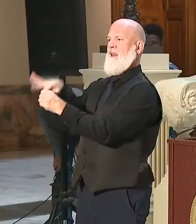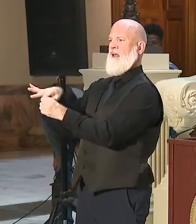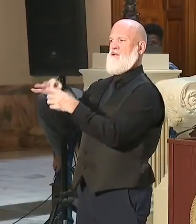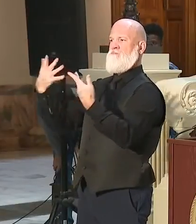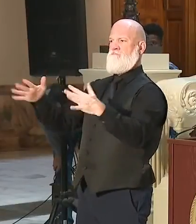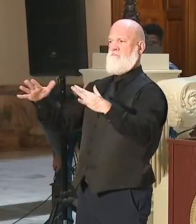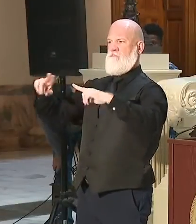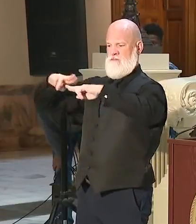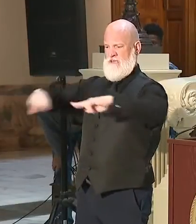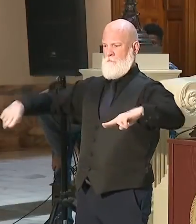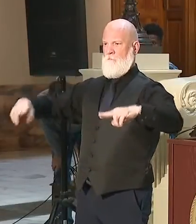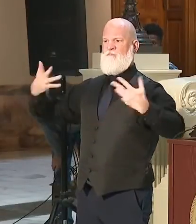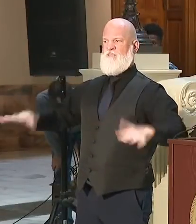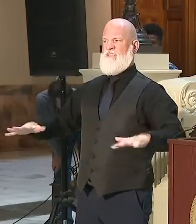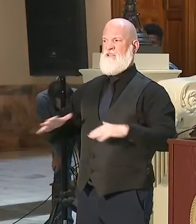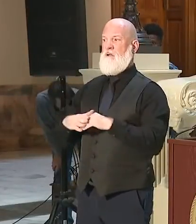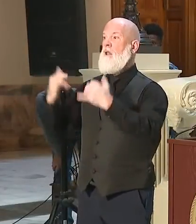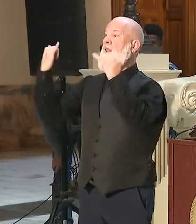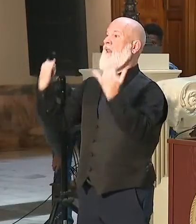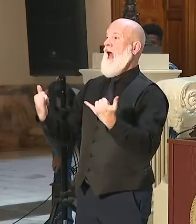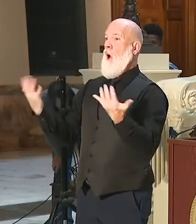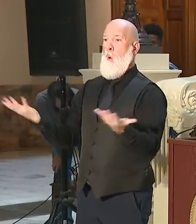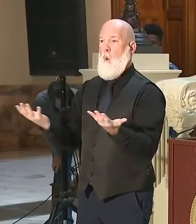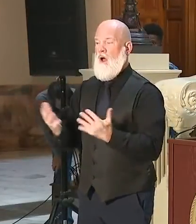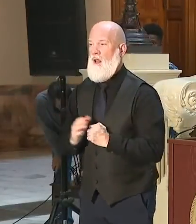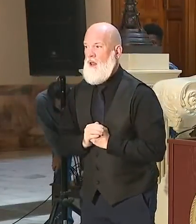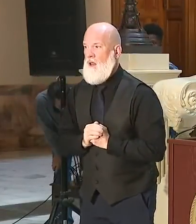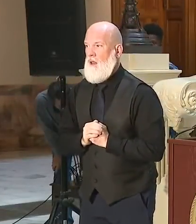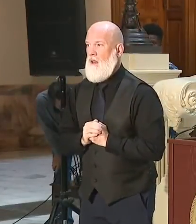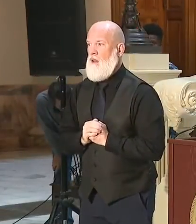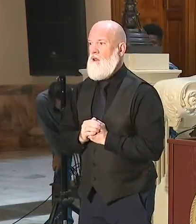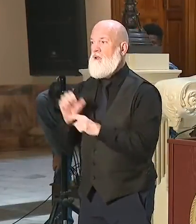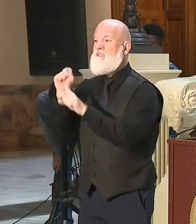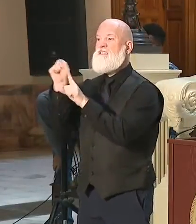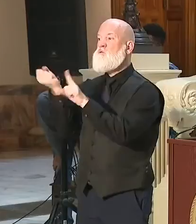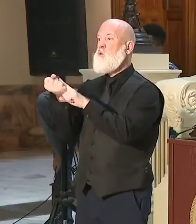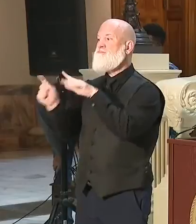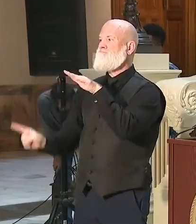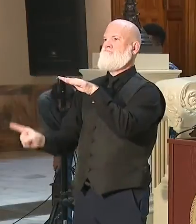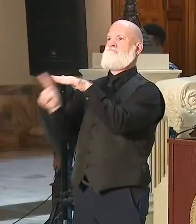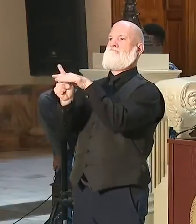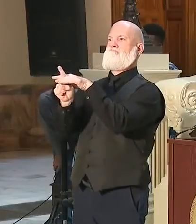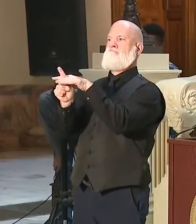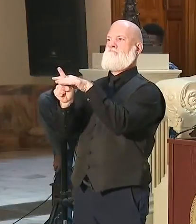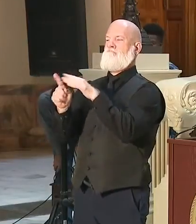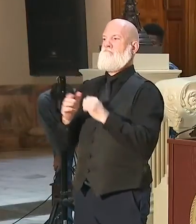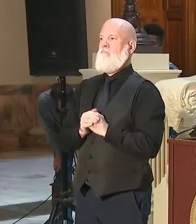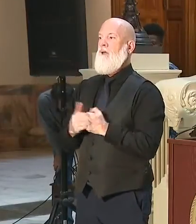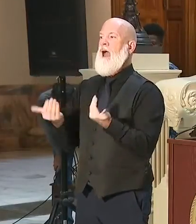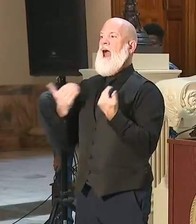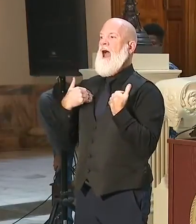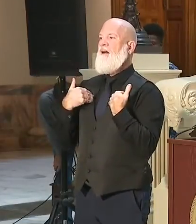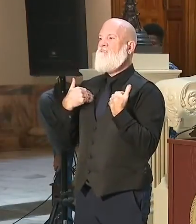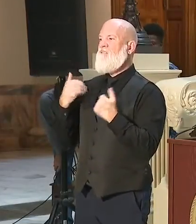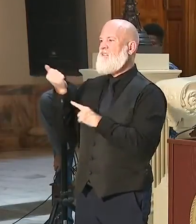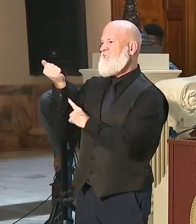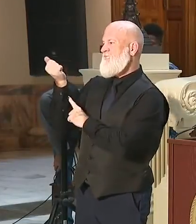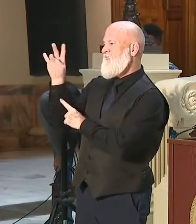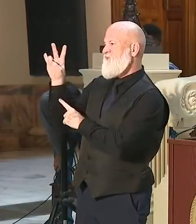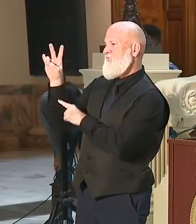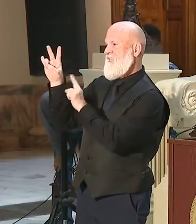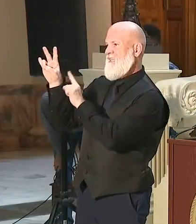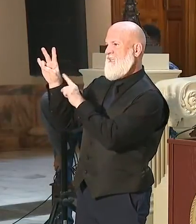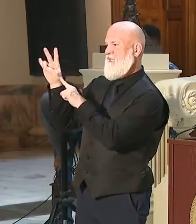were. Now the situation came up because she has 17 scanners, and she has